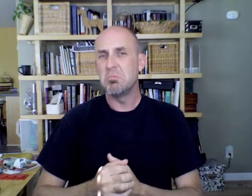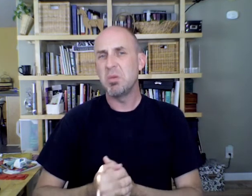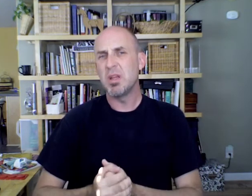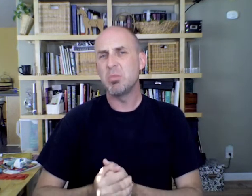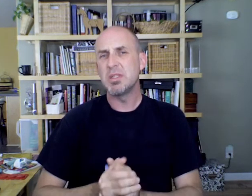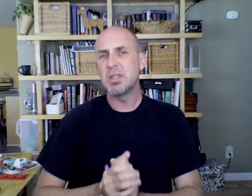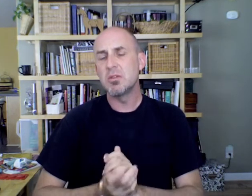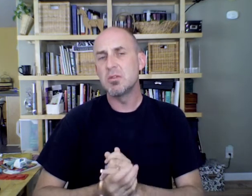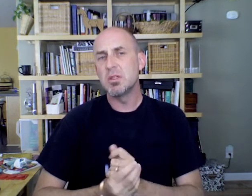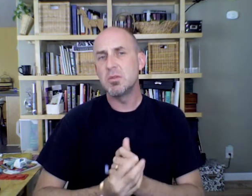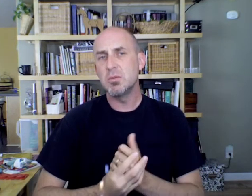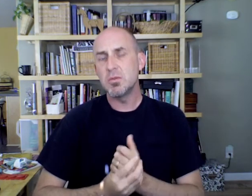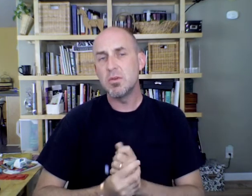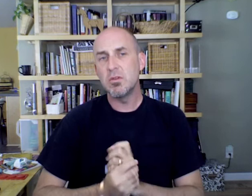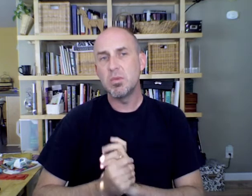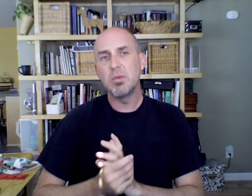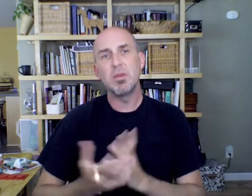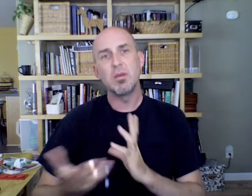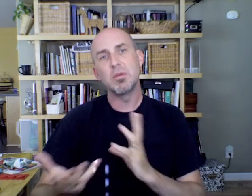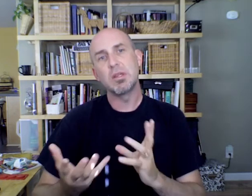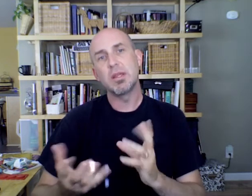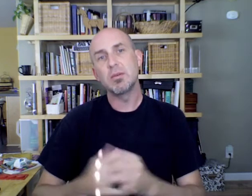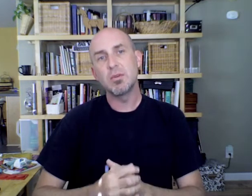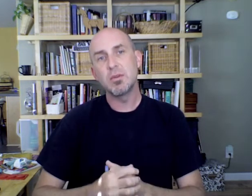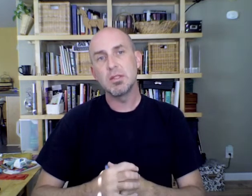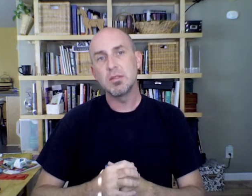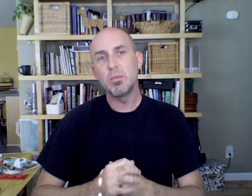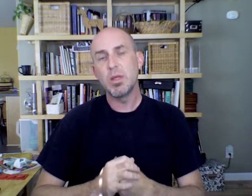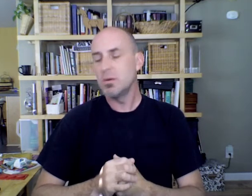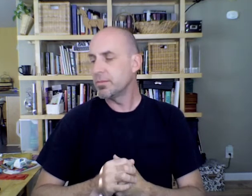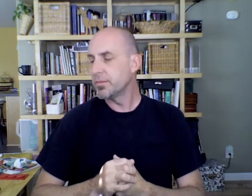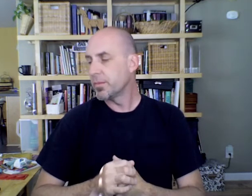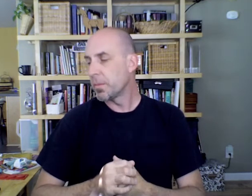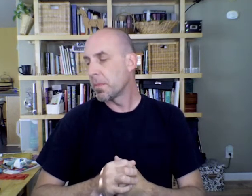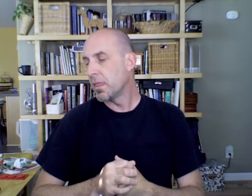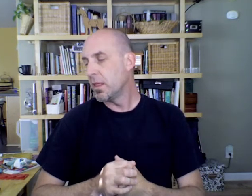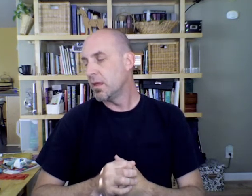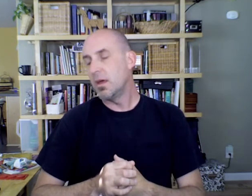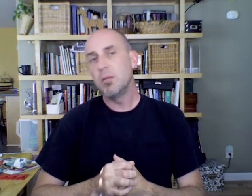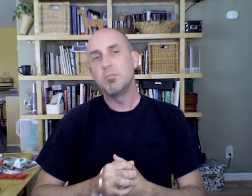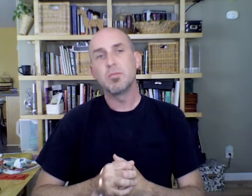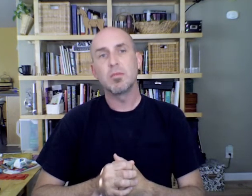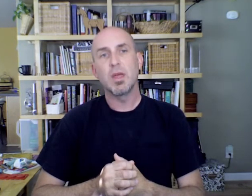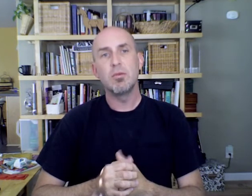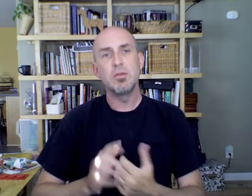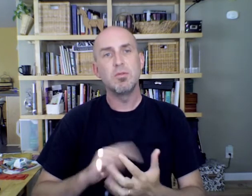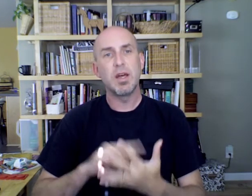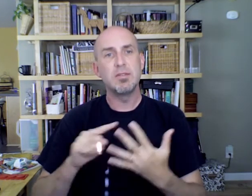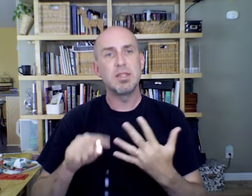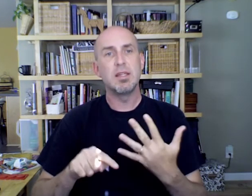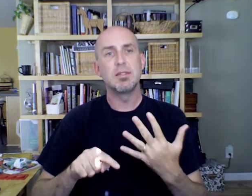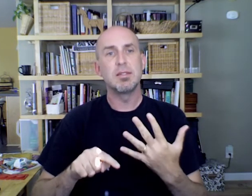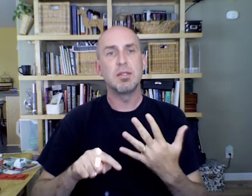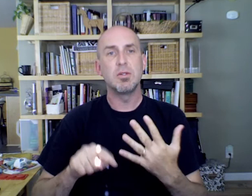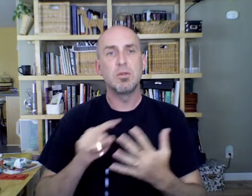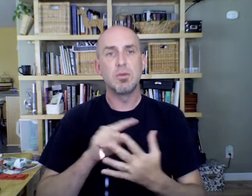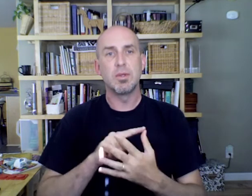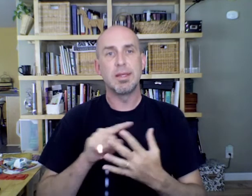not particularly useful, but maybe help you connect with your kids a little better. I want to do 5 signs today too that are related